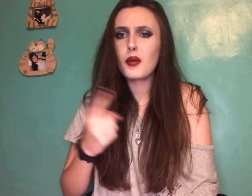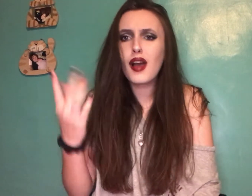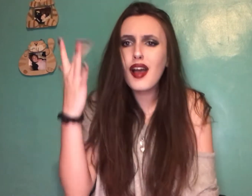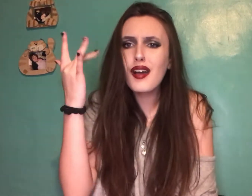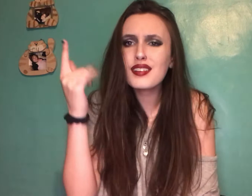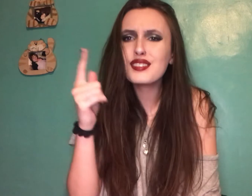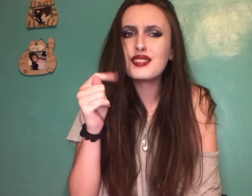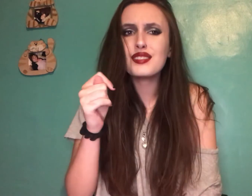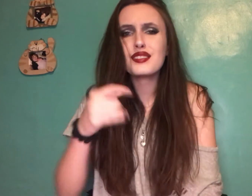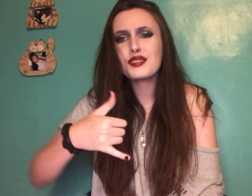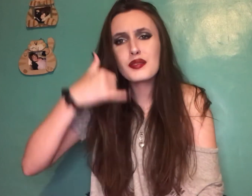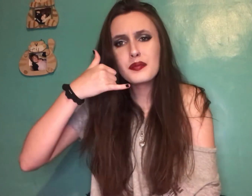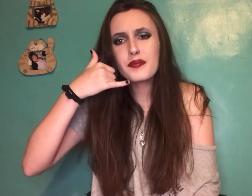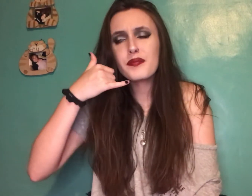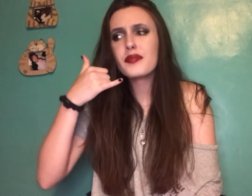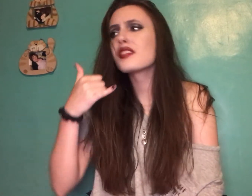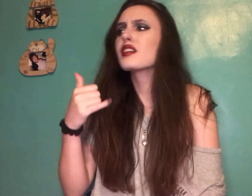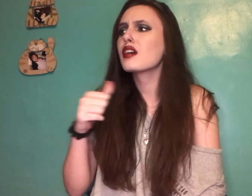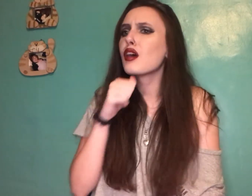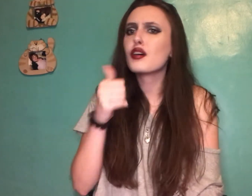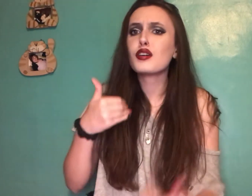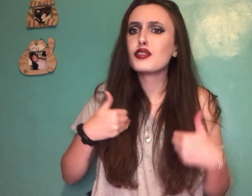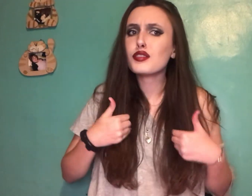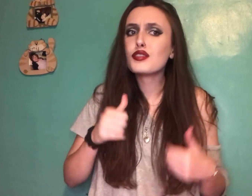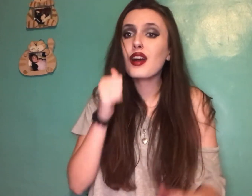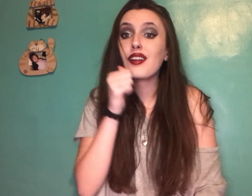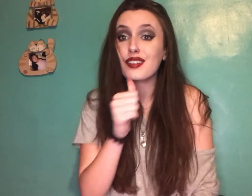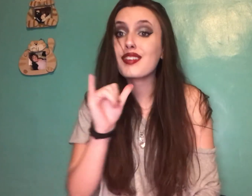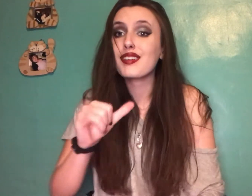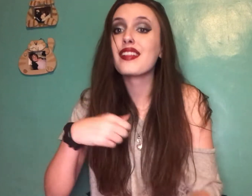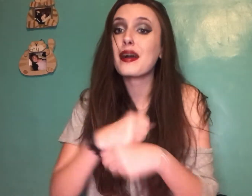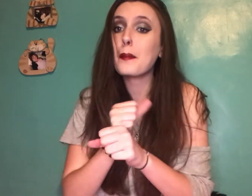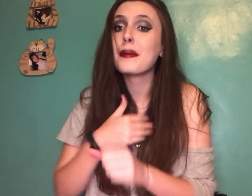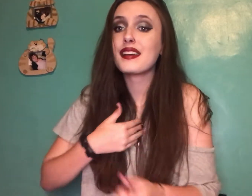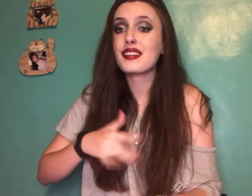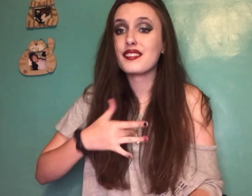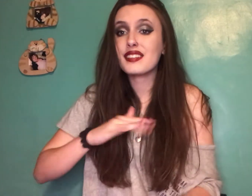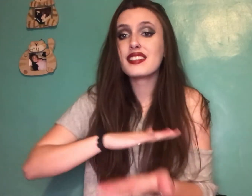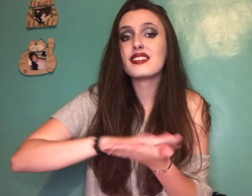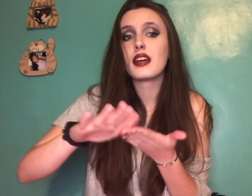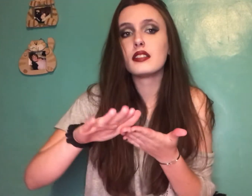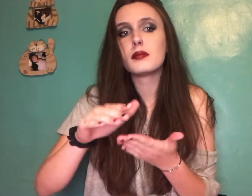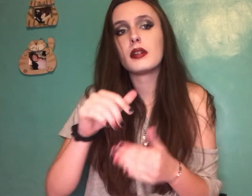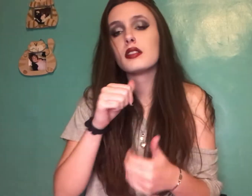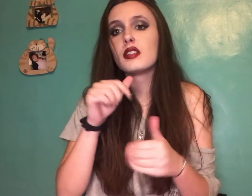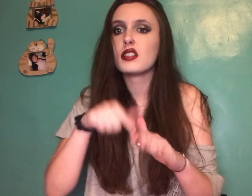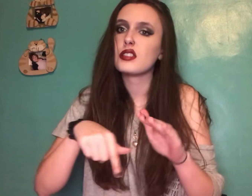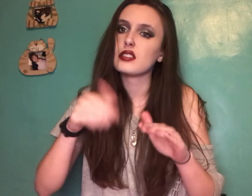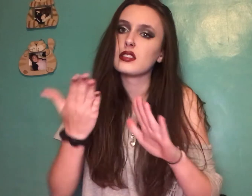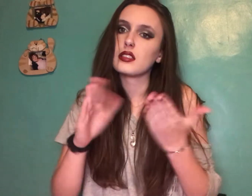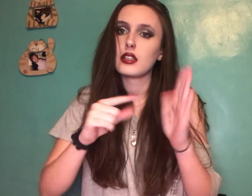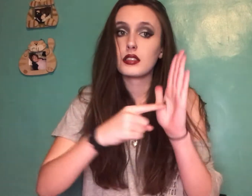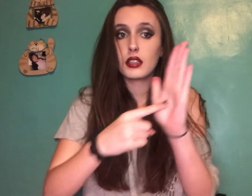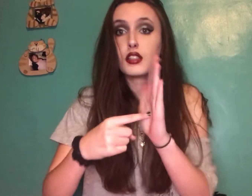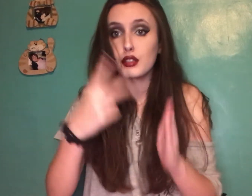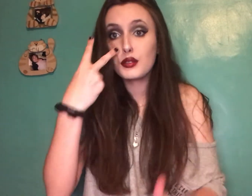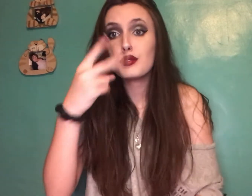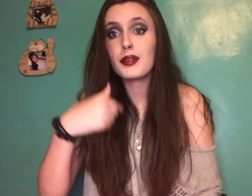you always ring at the end of my line? Don't you got a girl that can make you feel nice? It's a dead sign, you see me as